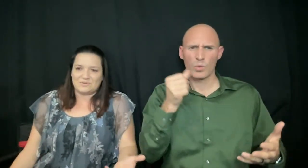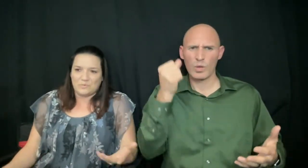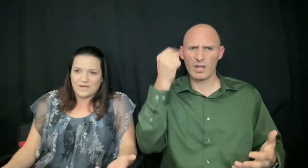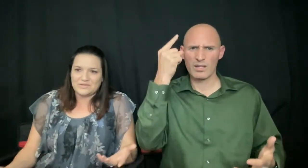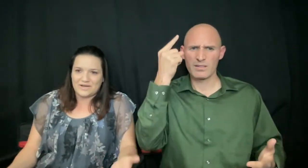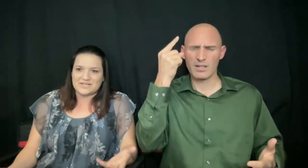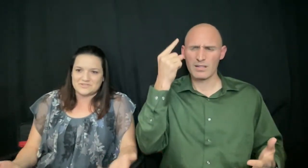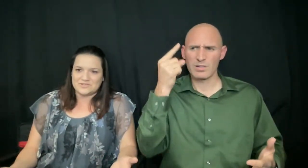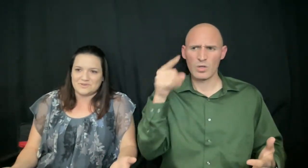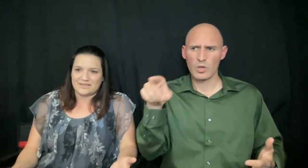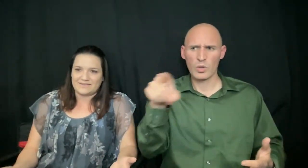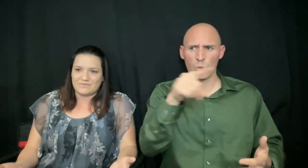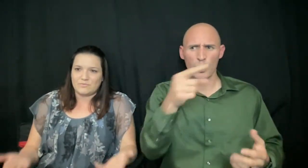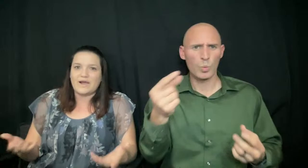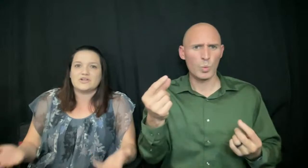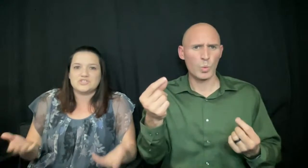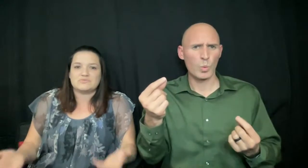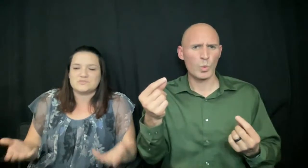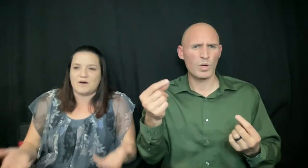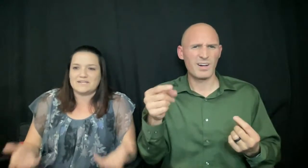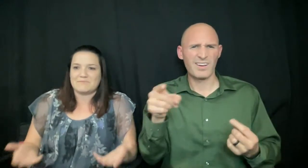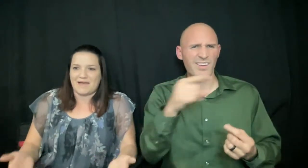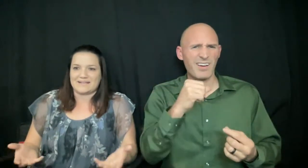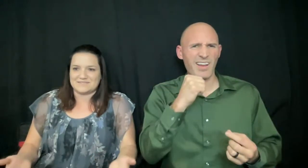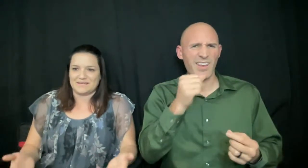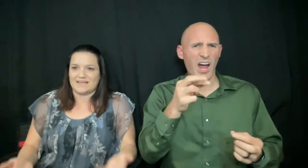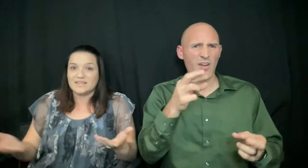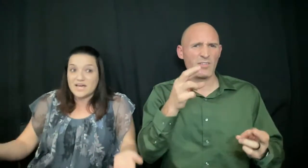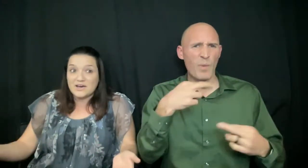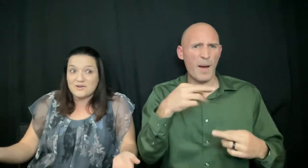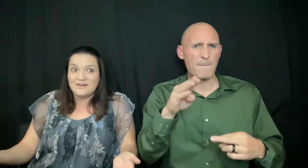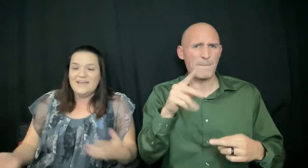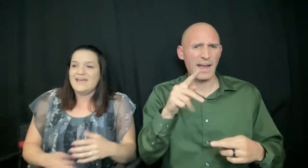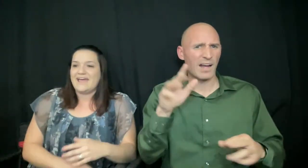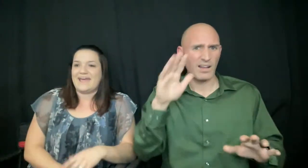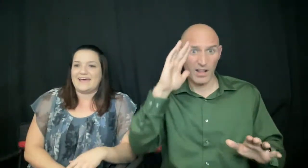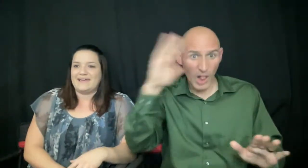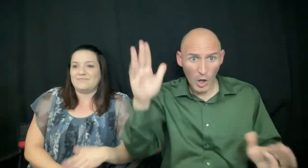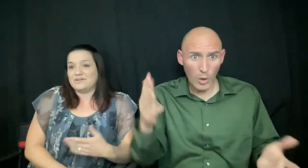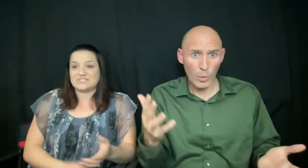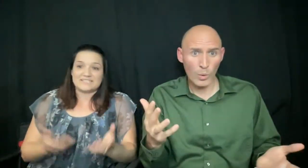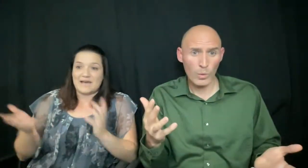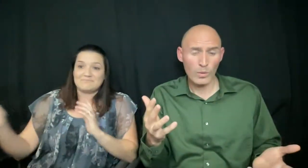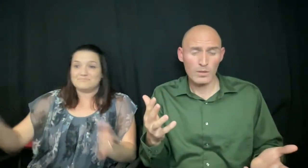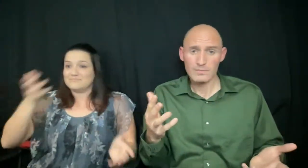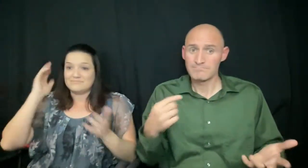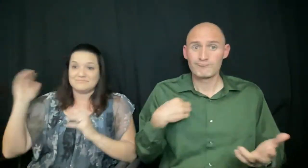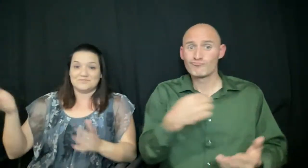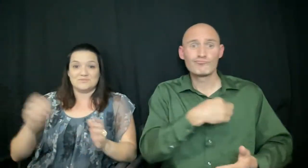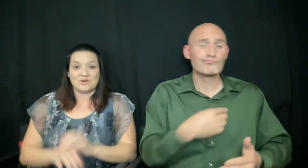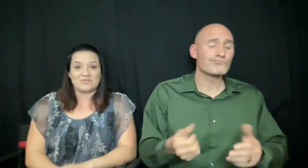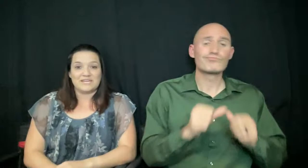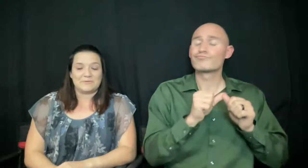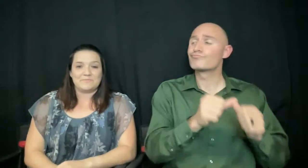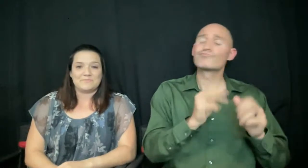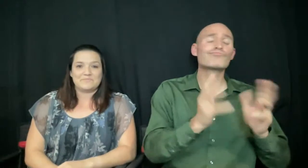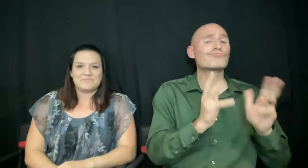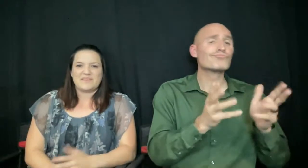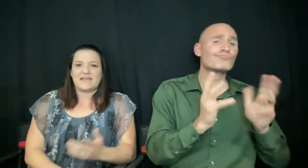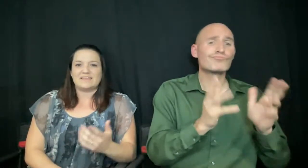what you guys are doing. Why aren't you responding back to me? Hello? And we just kept doing our thing. That